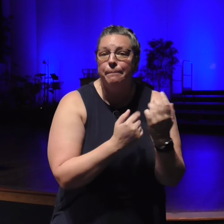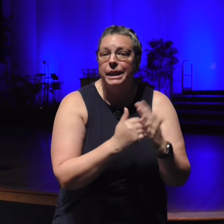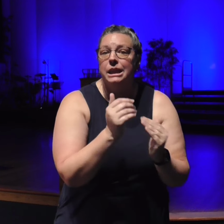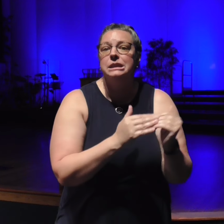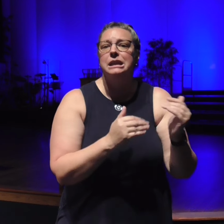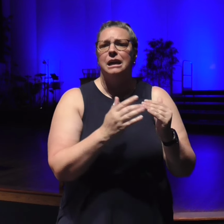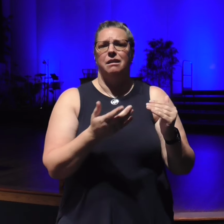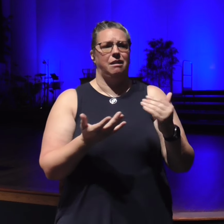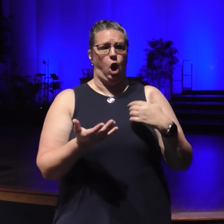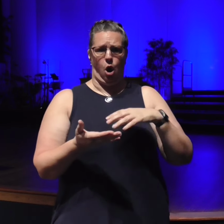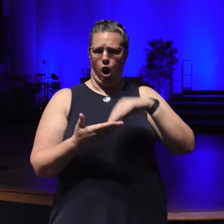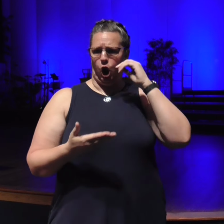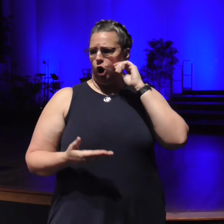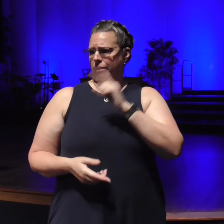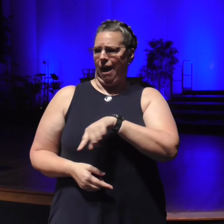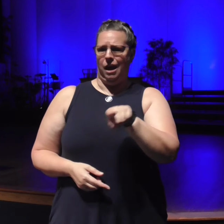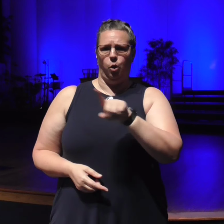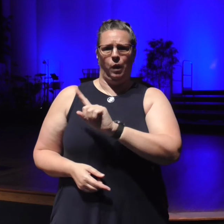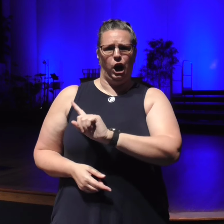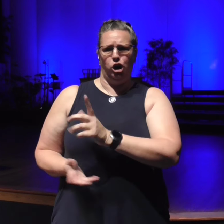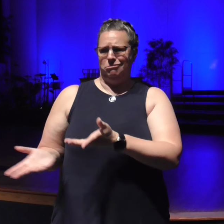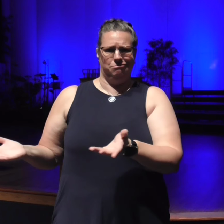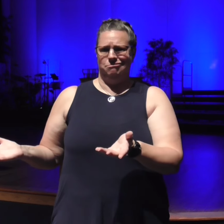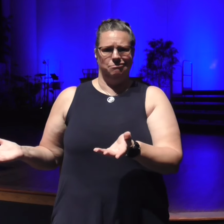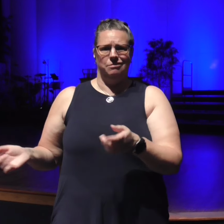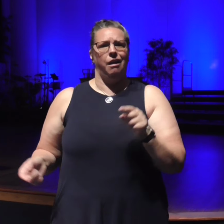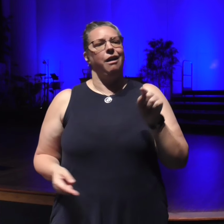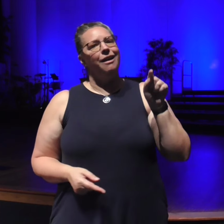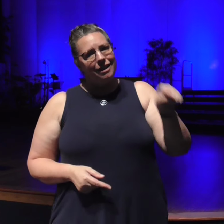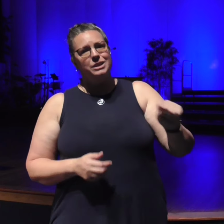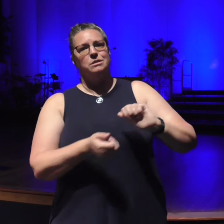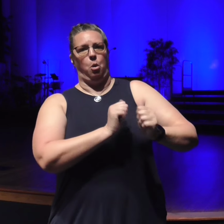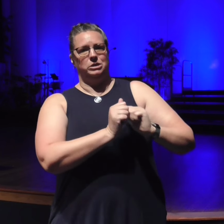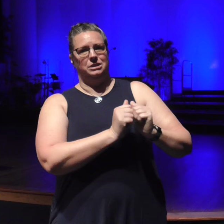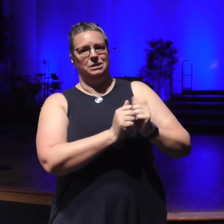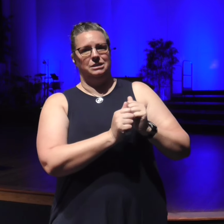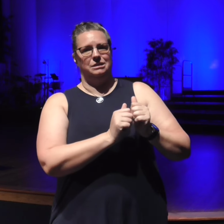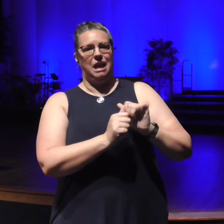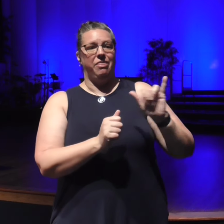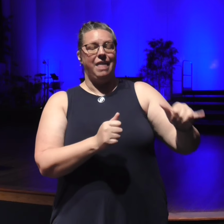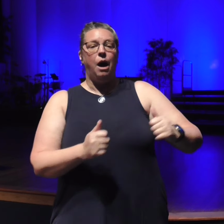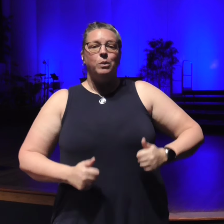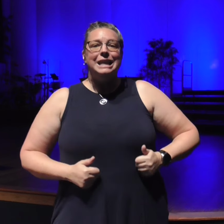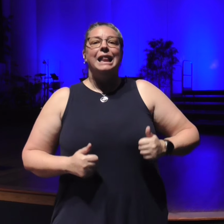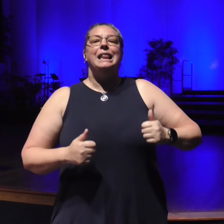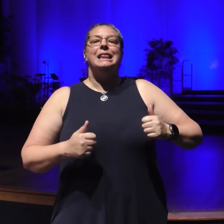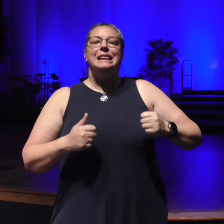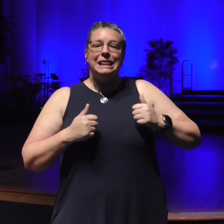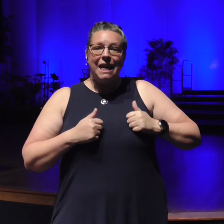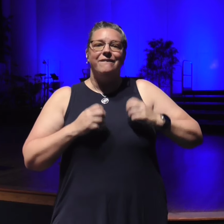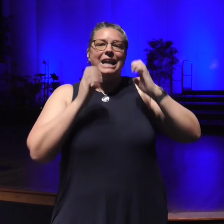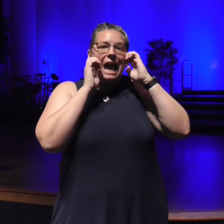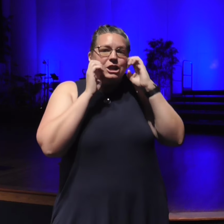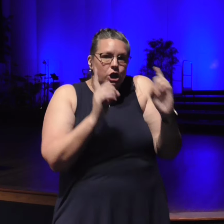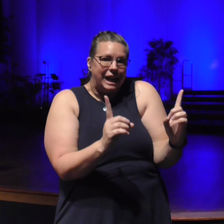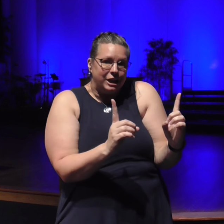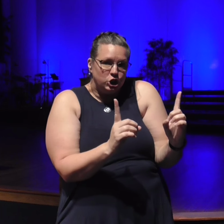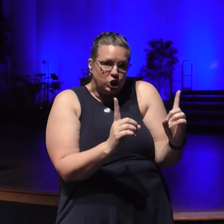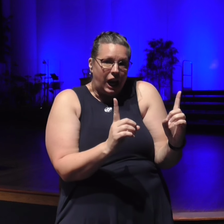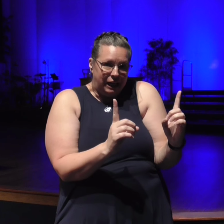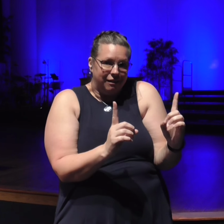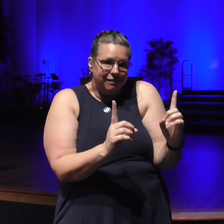else. Because it was that living education that made the difference in my being able to take